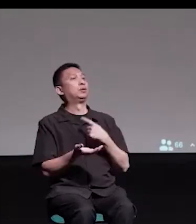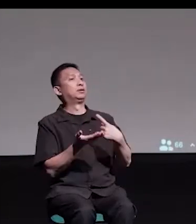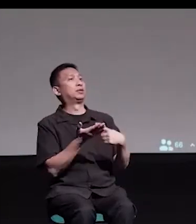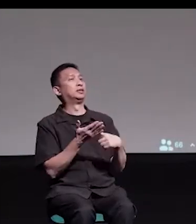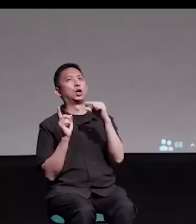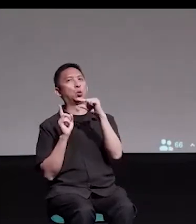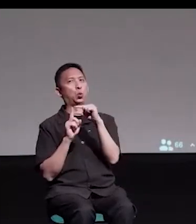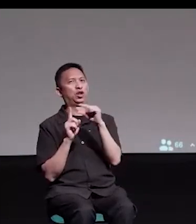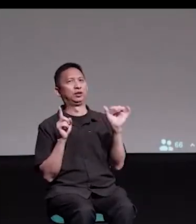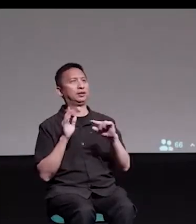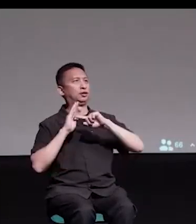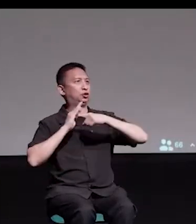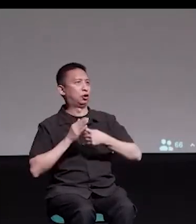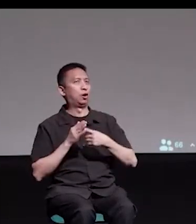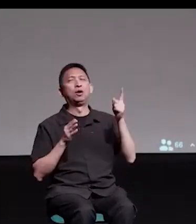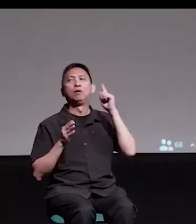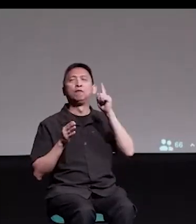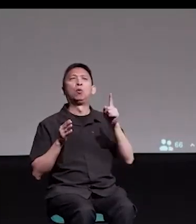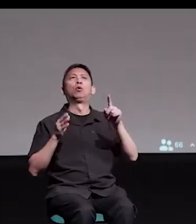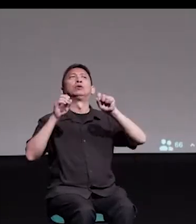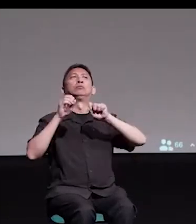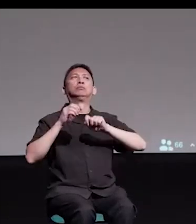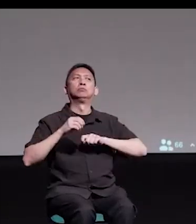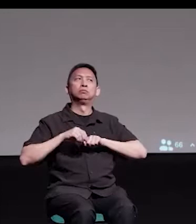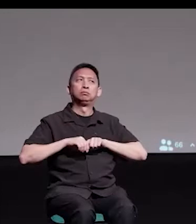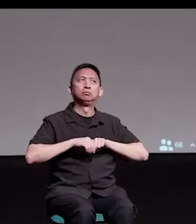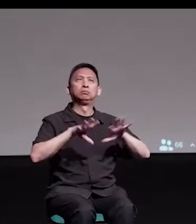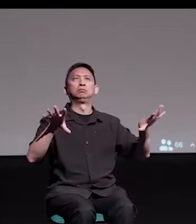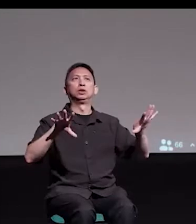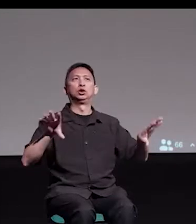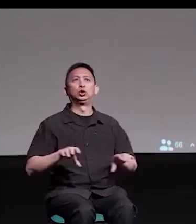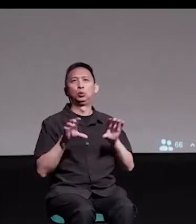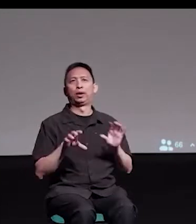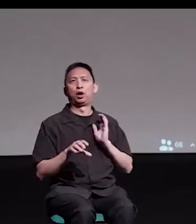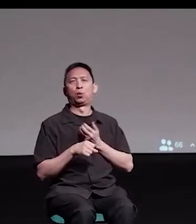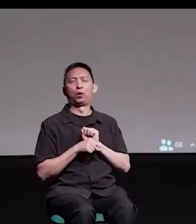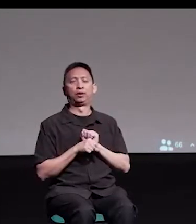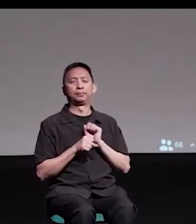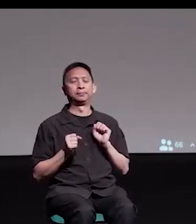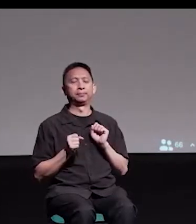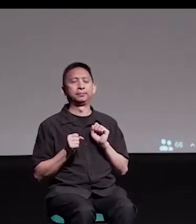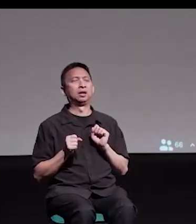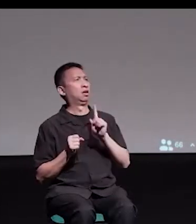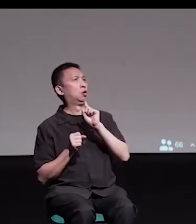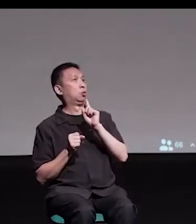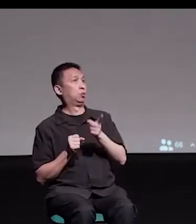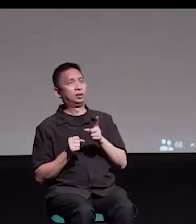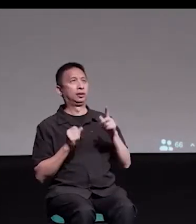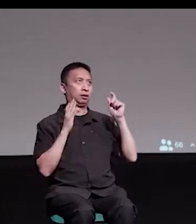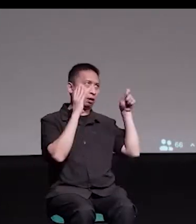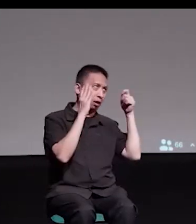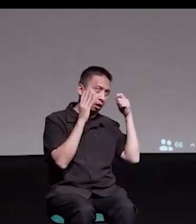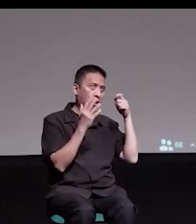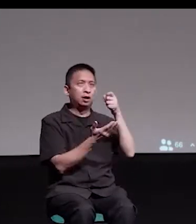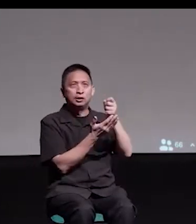as the way that we actually start to like roll this out. But we're telling the story with the pieces that we've been given.